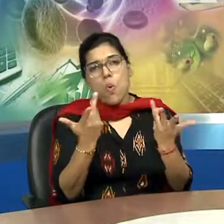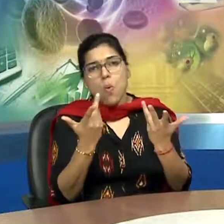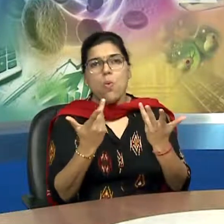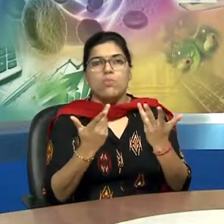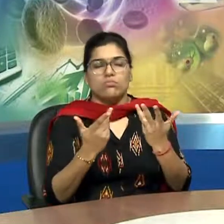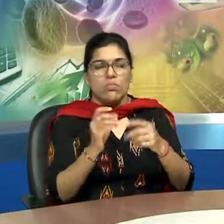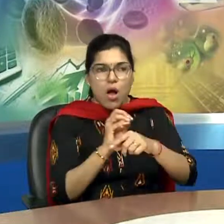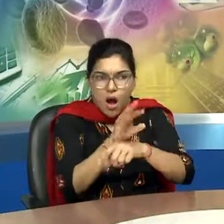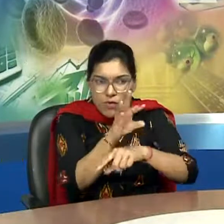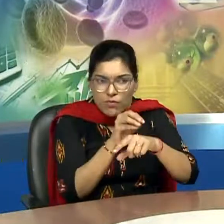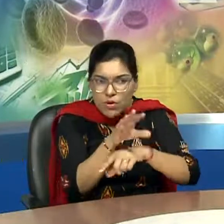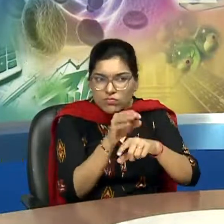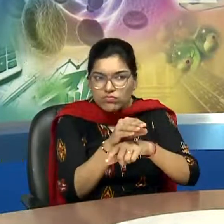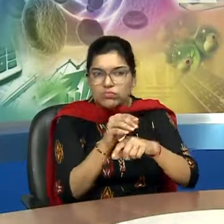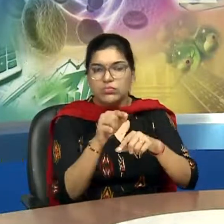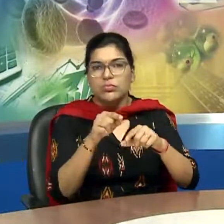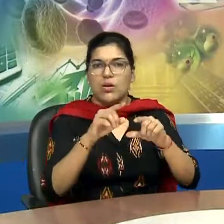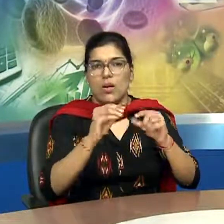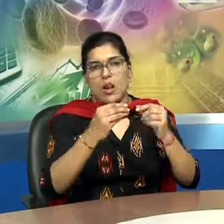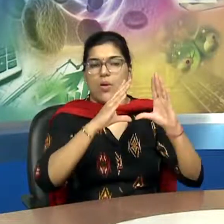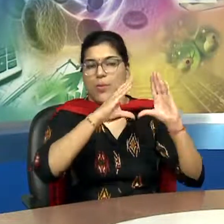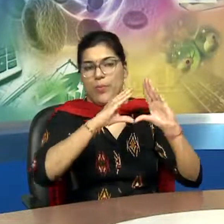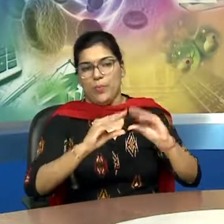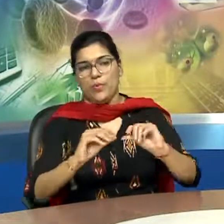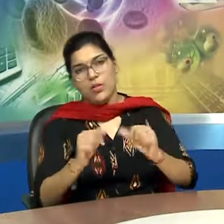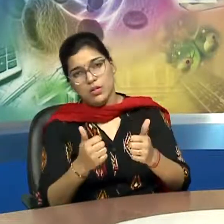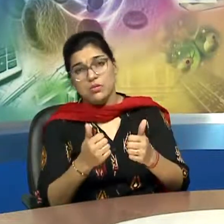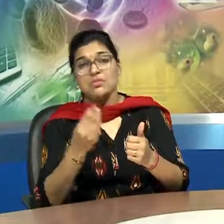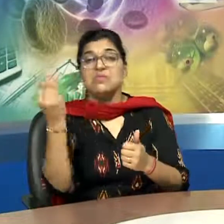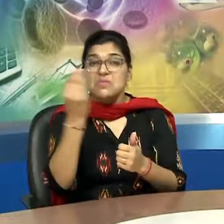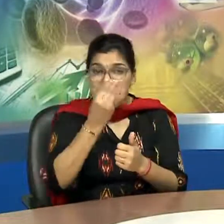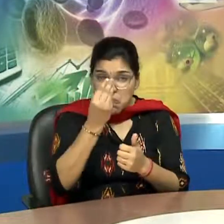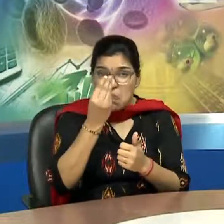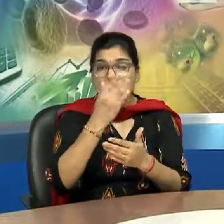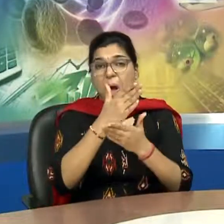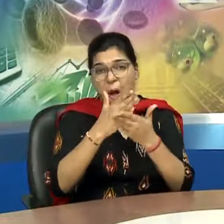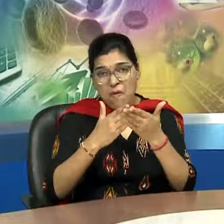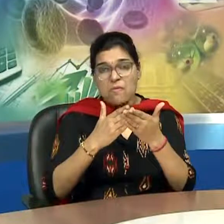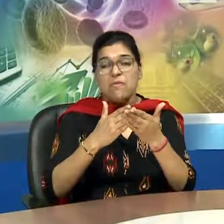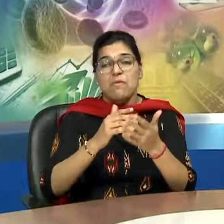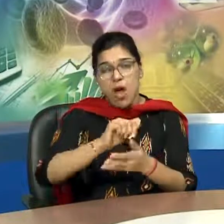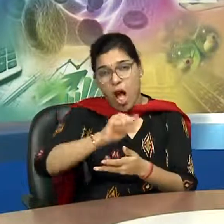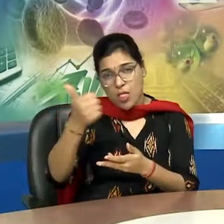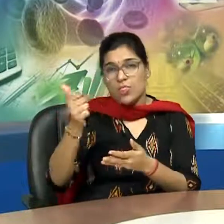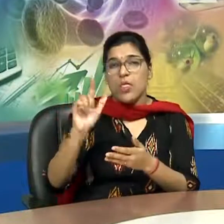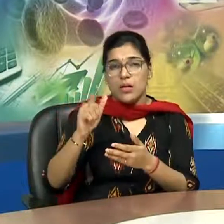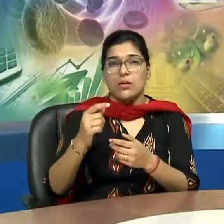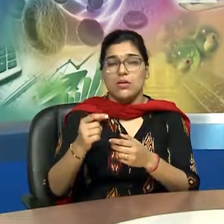less than or approximately 6 months, and also it is